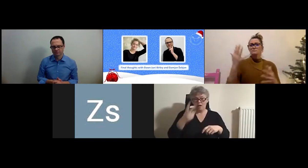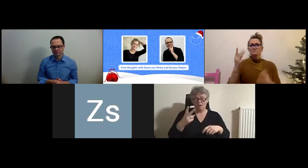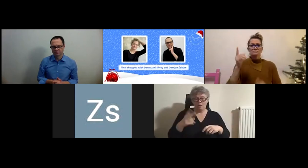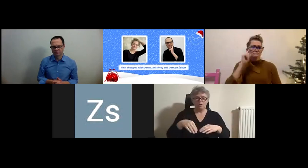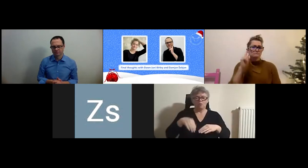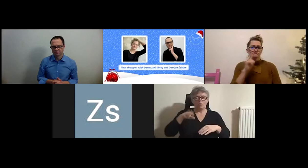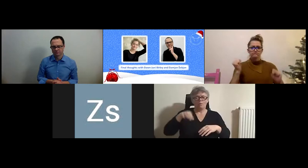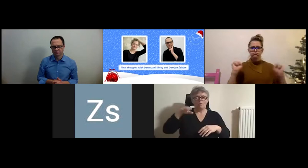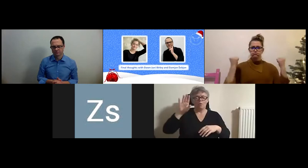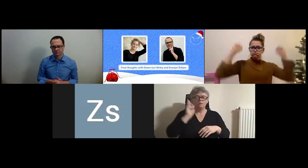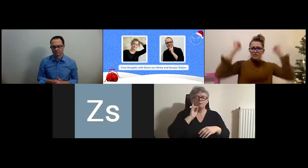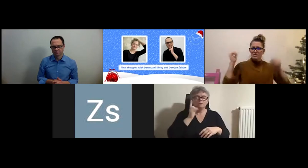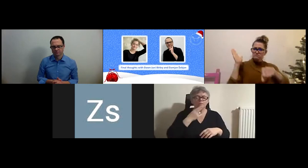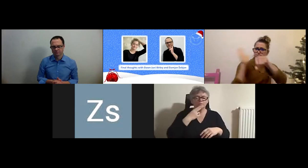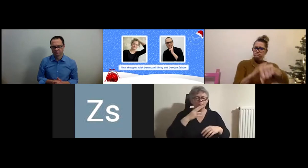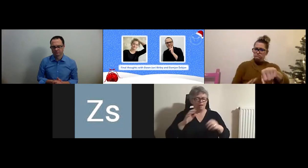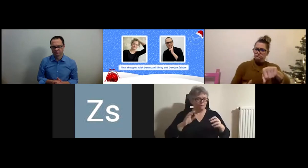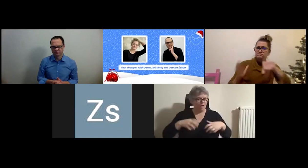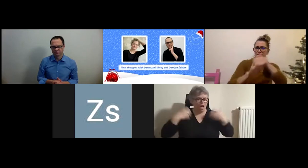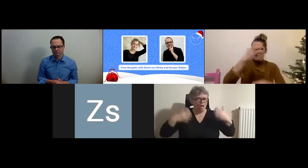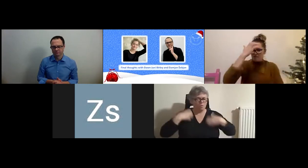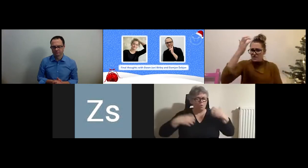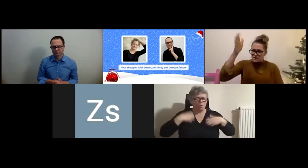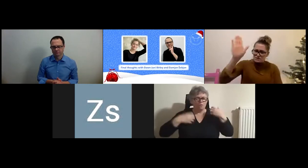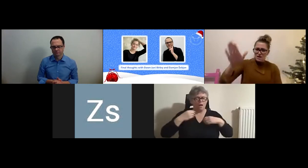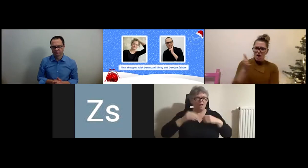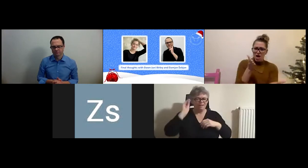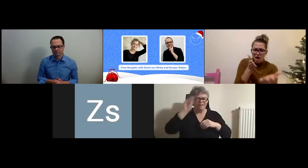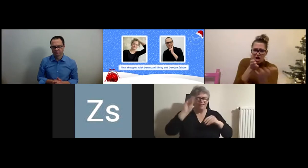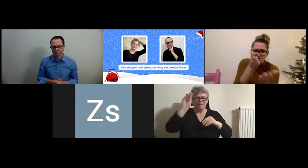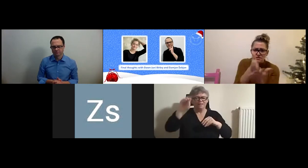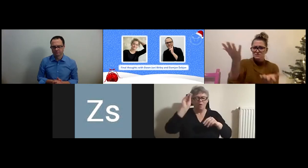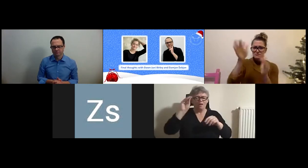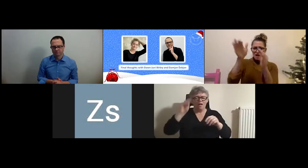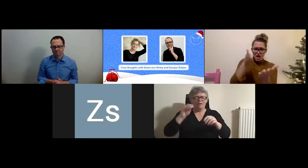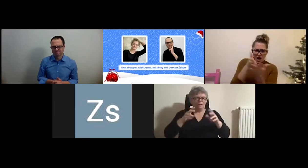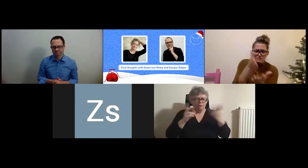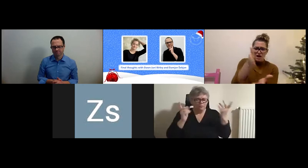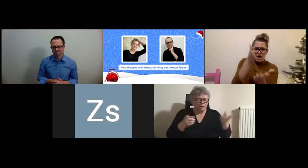was worldwide, we actually saw more and more deaf people